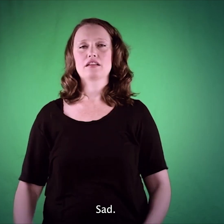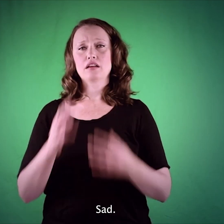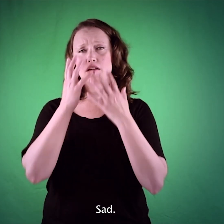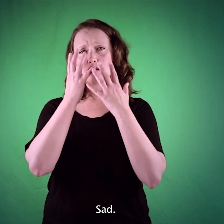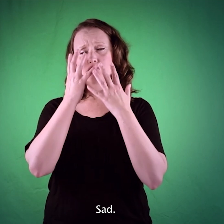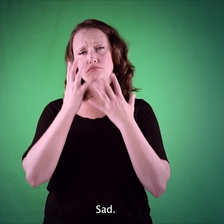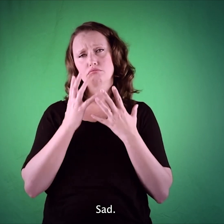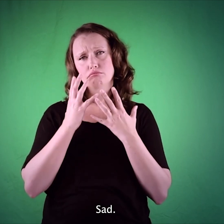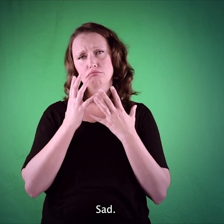Sad.